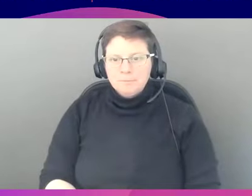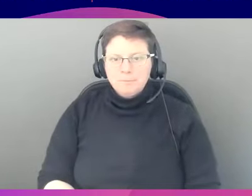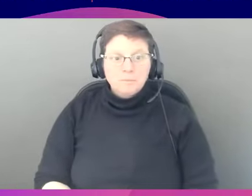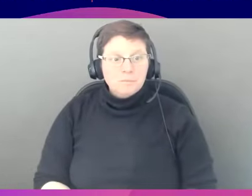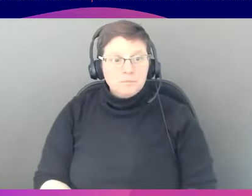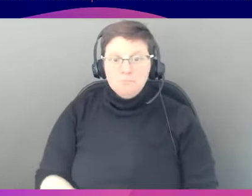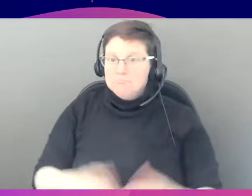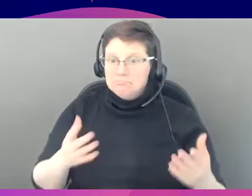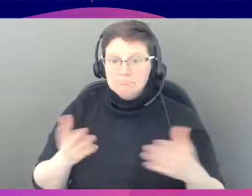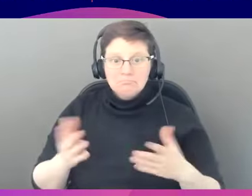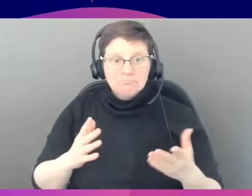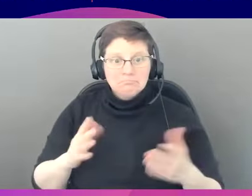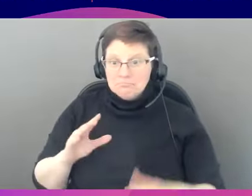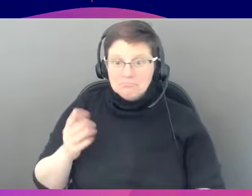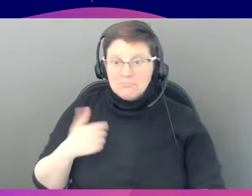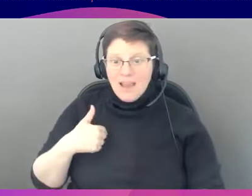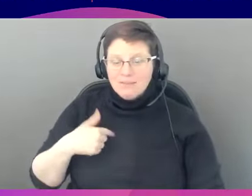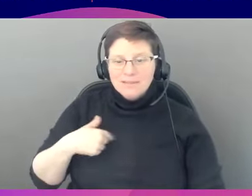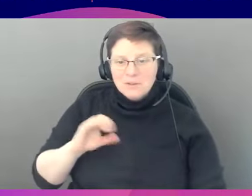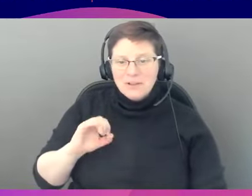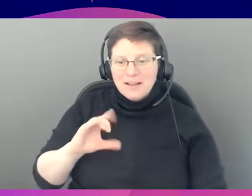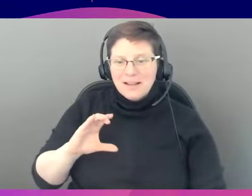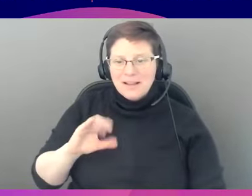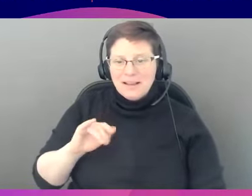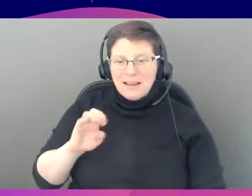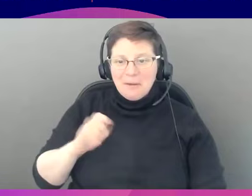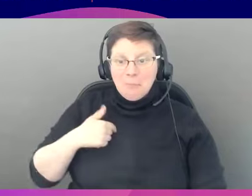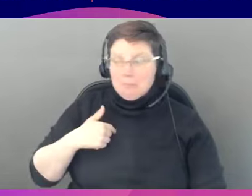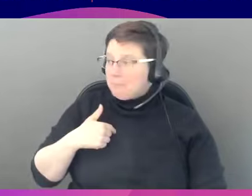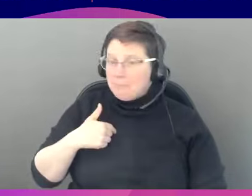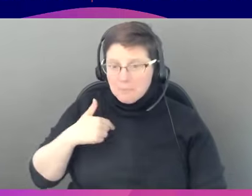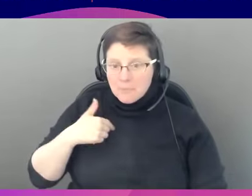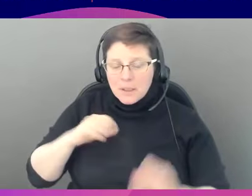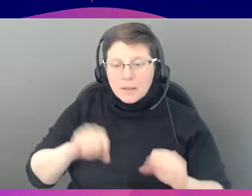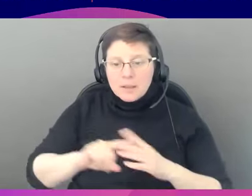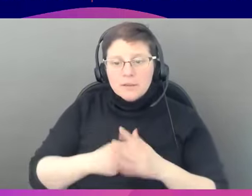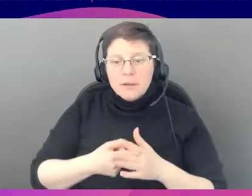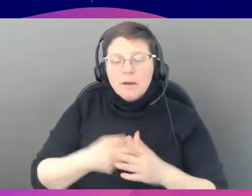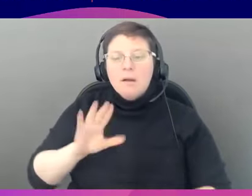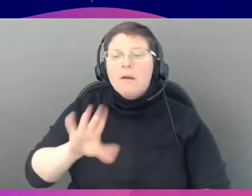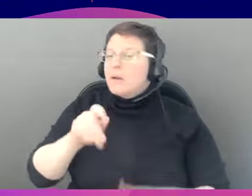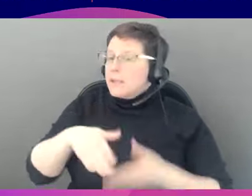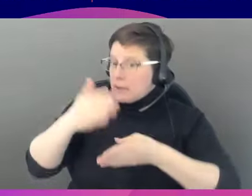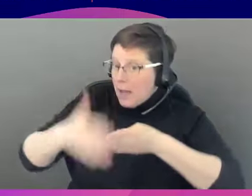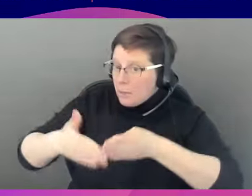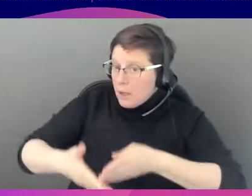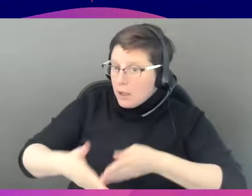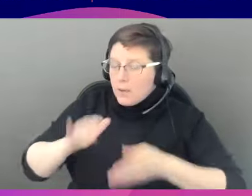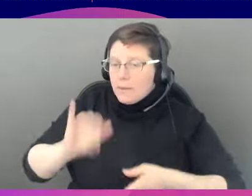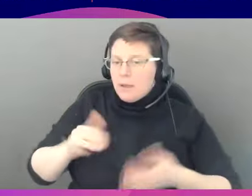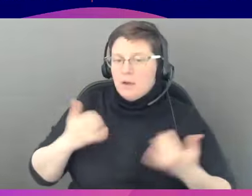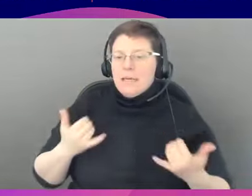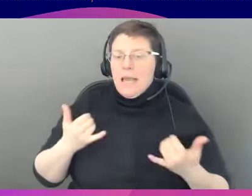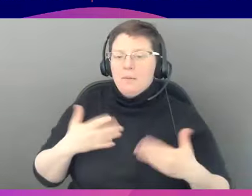Yeah. I can start. So the outcomes of the project are being